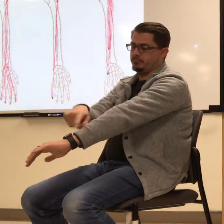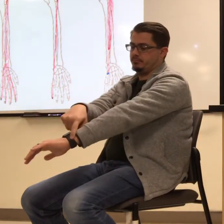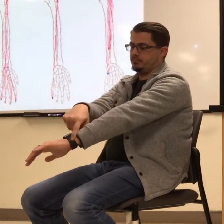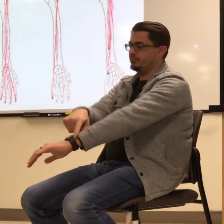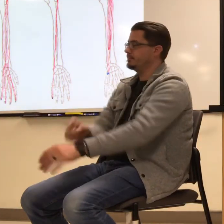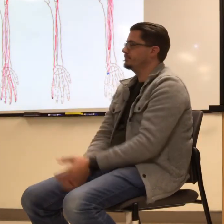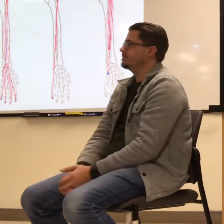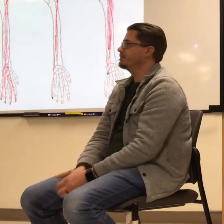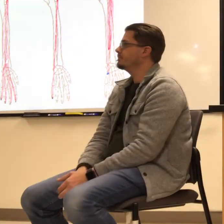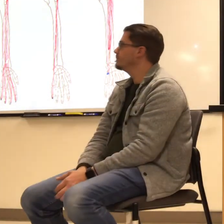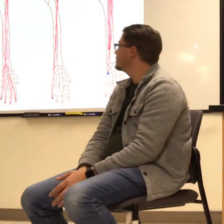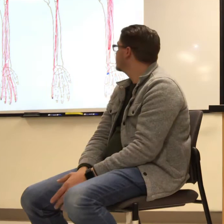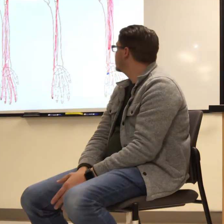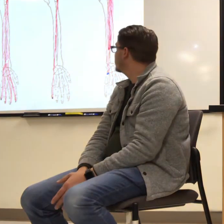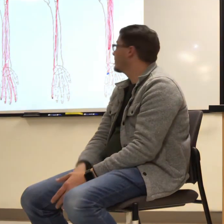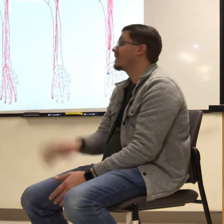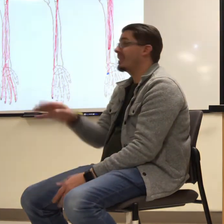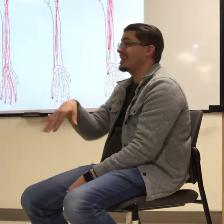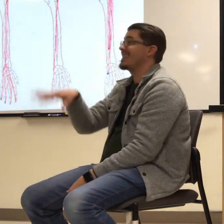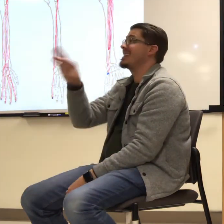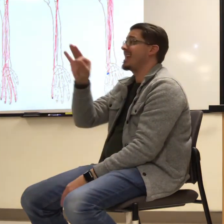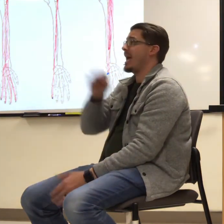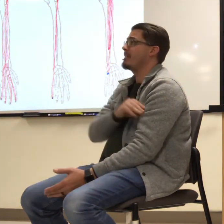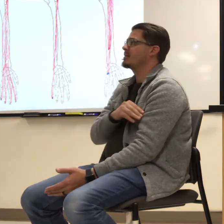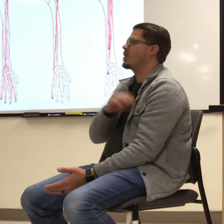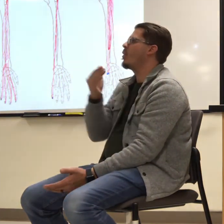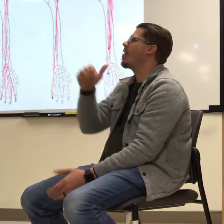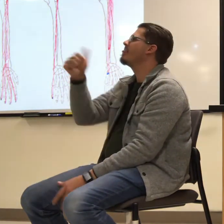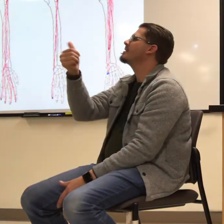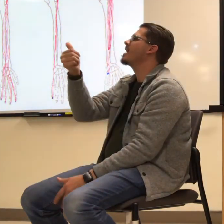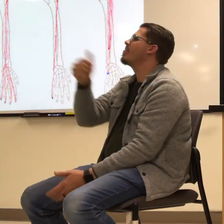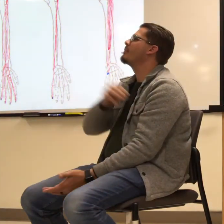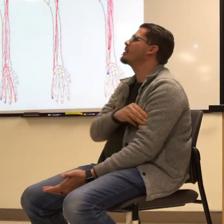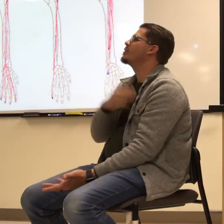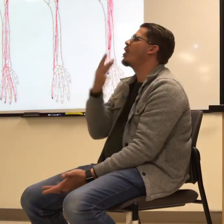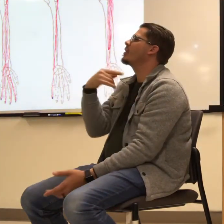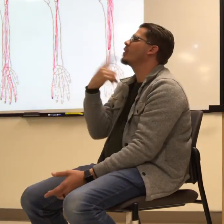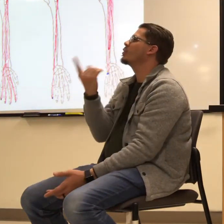So there's the 9. What's the 10th one that I already did?